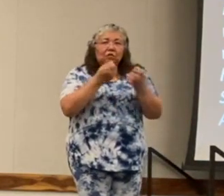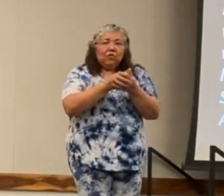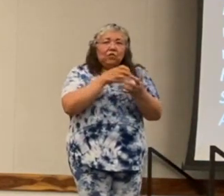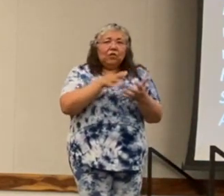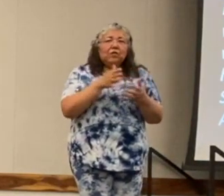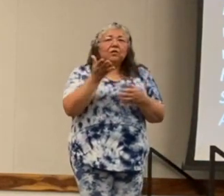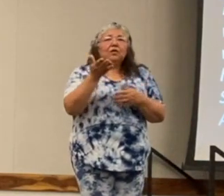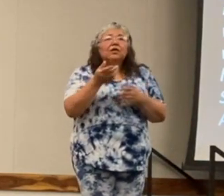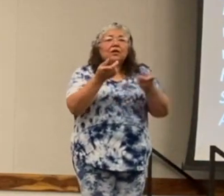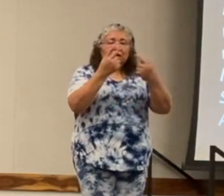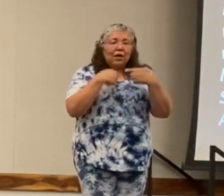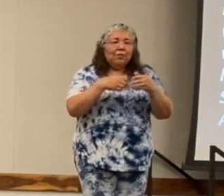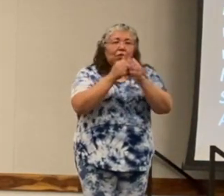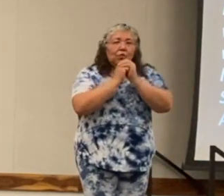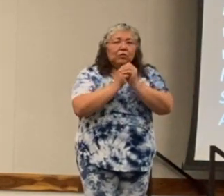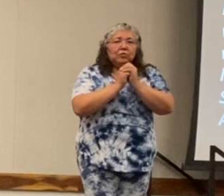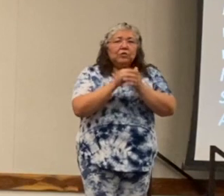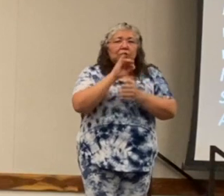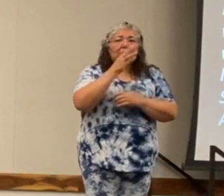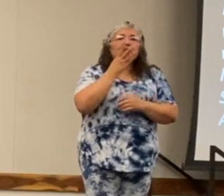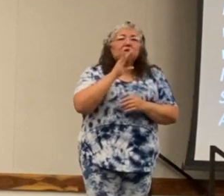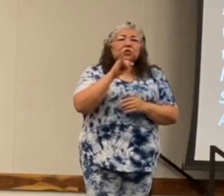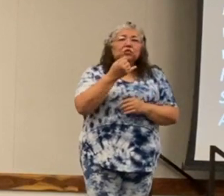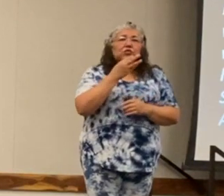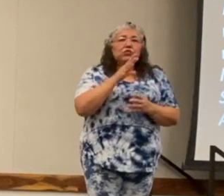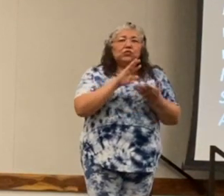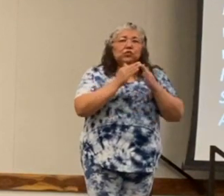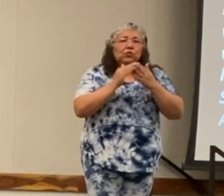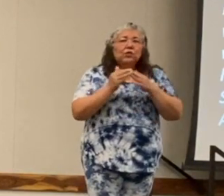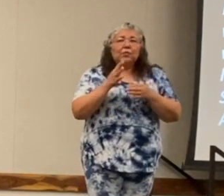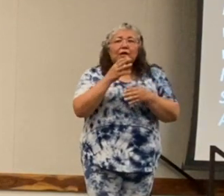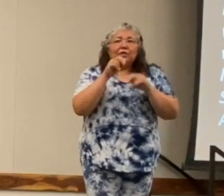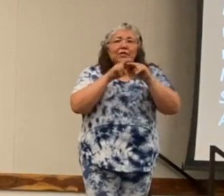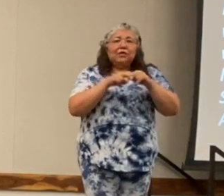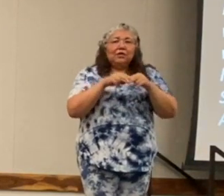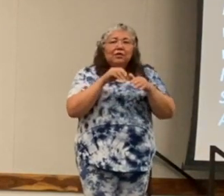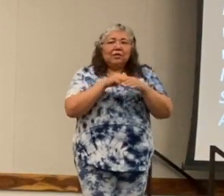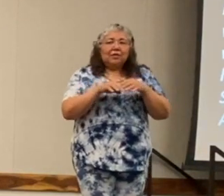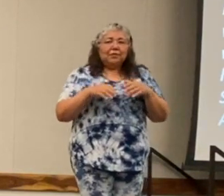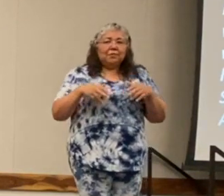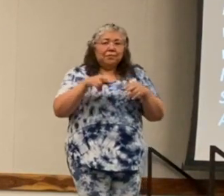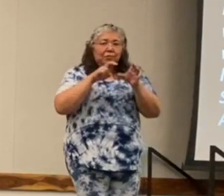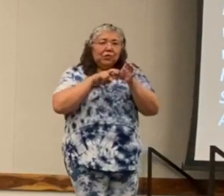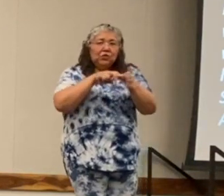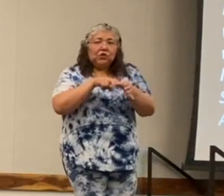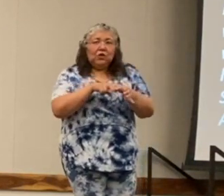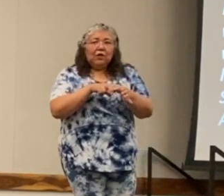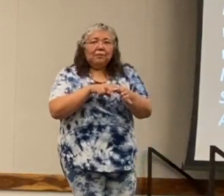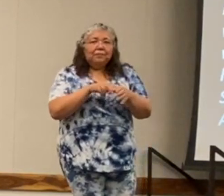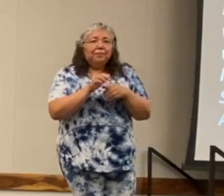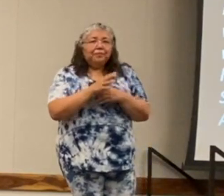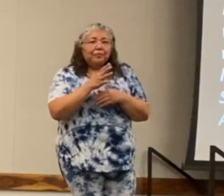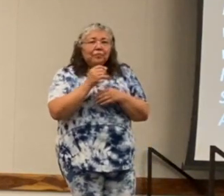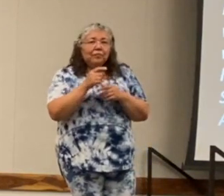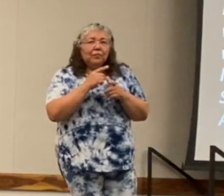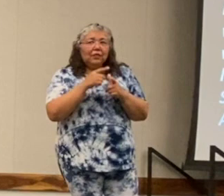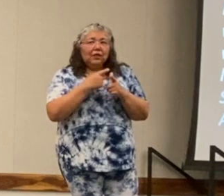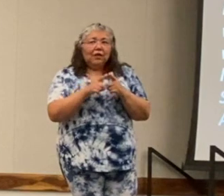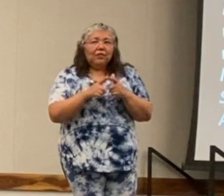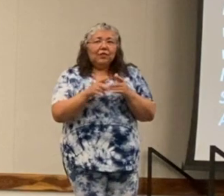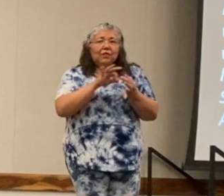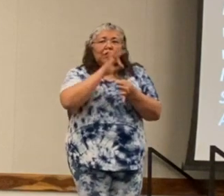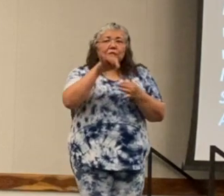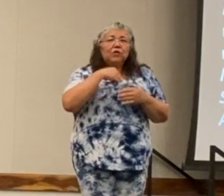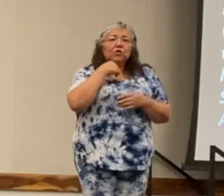to worship in Jerusalem and was sitting in his chariot on his way home, reading the prophet Isaiah aloud. And the Spirit told